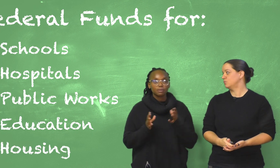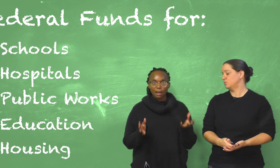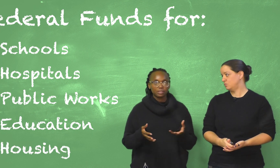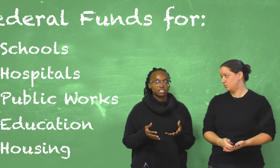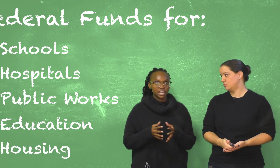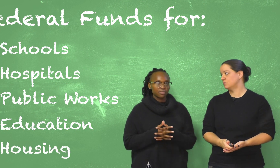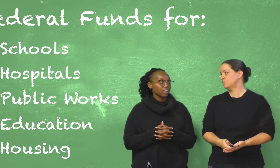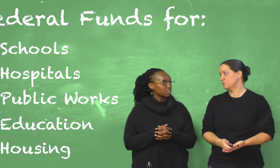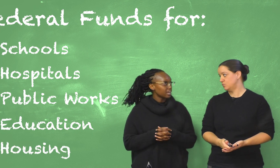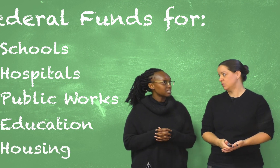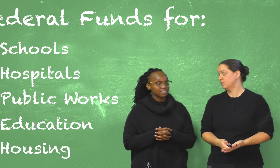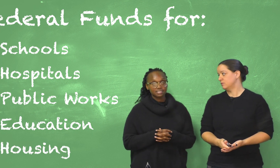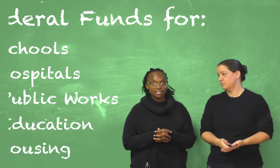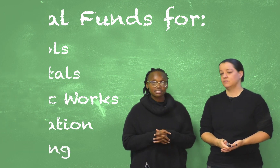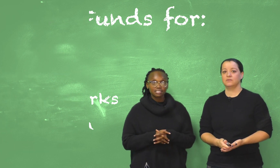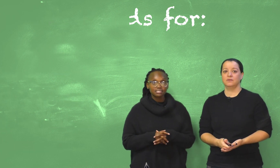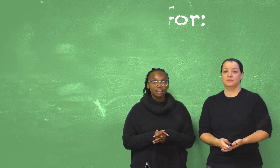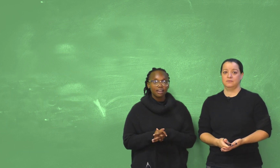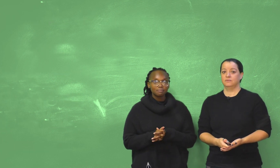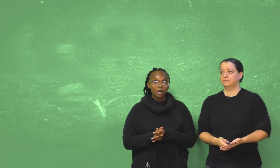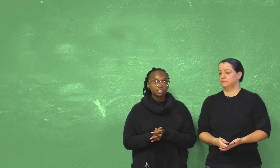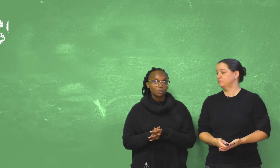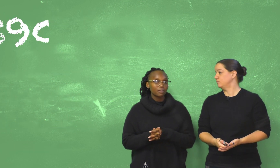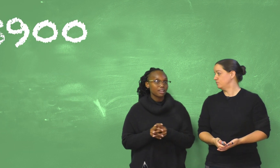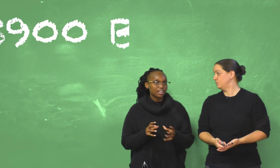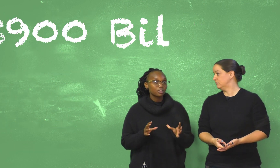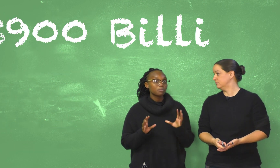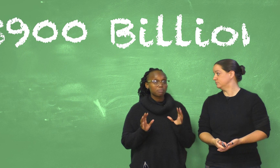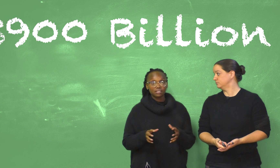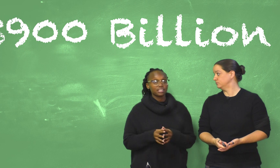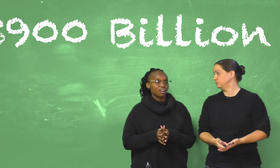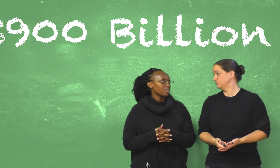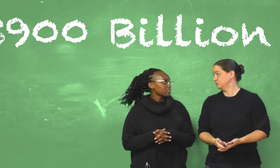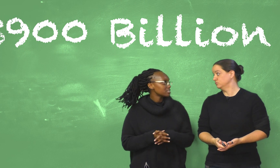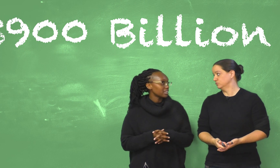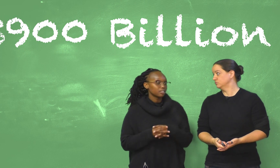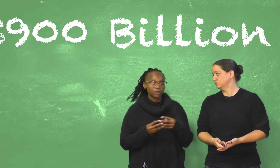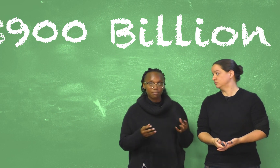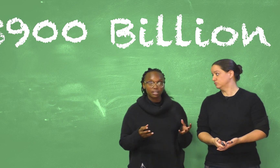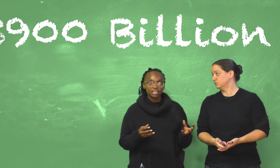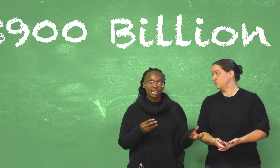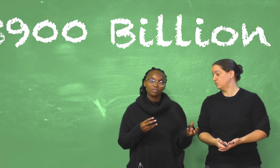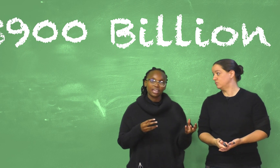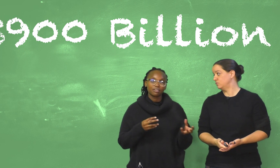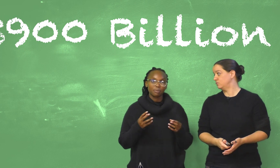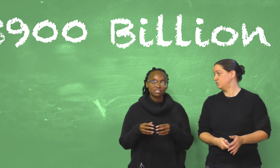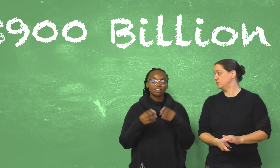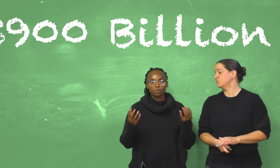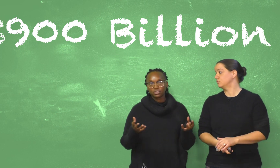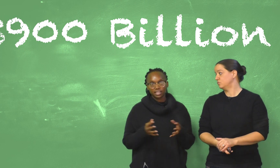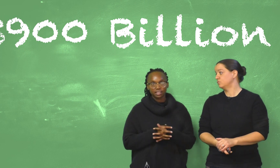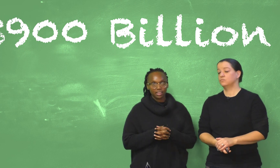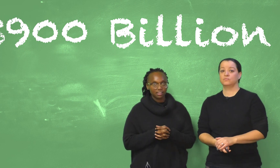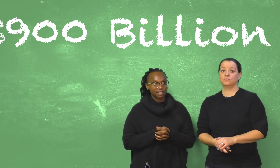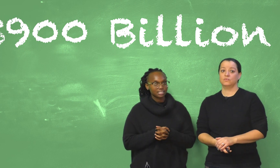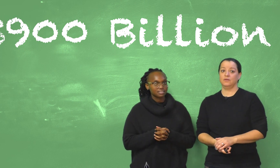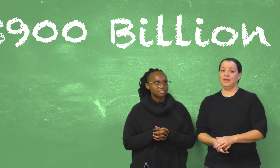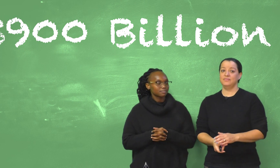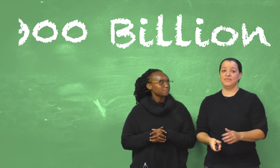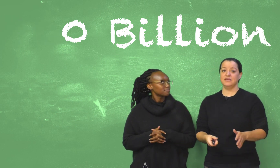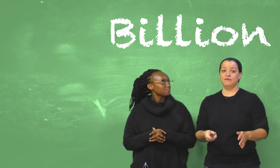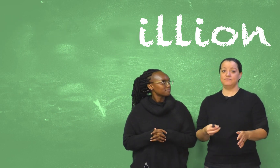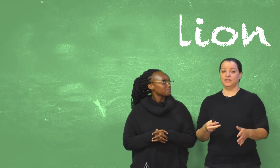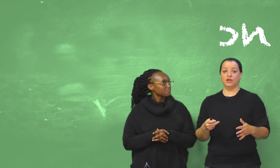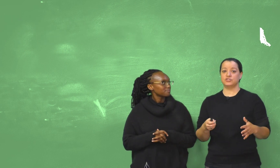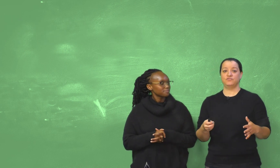through the population data that they collect in the census. Also, about $900 billion in grant money is allocated based on what the data they collect is.